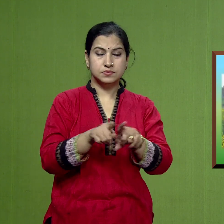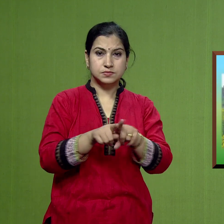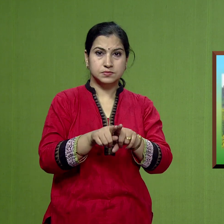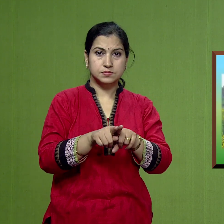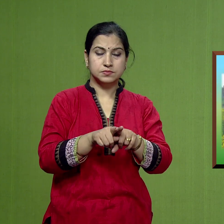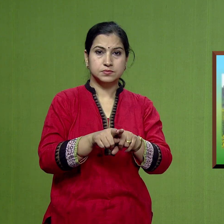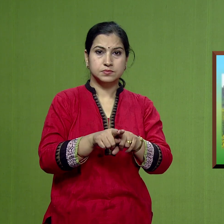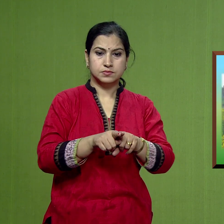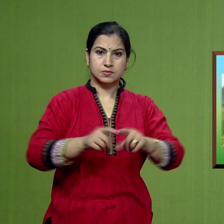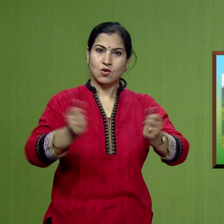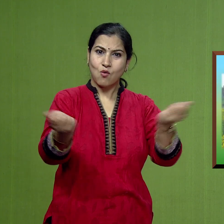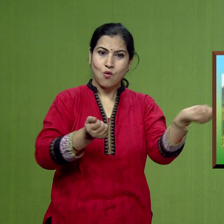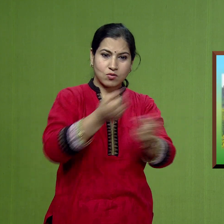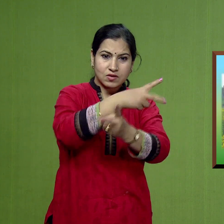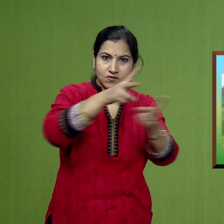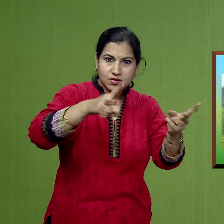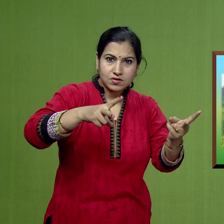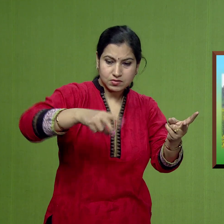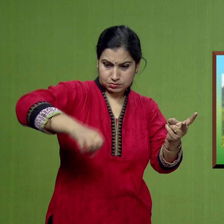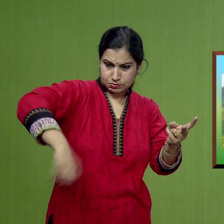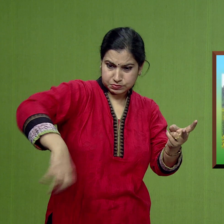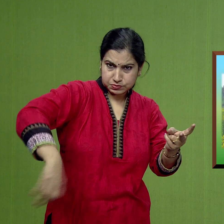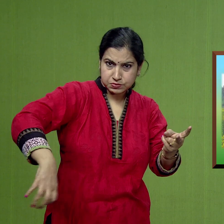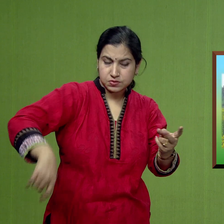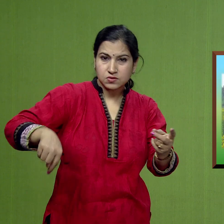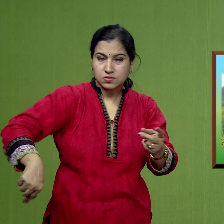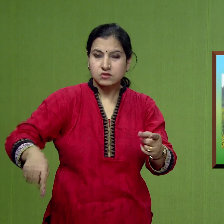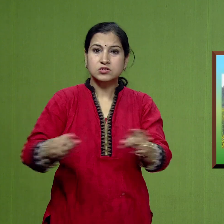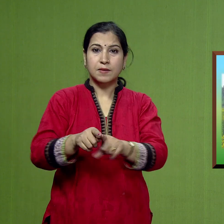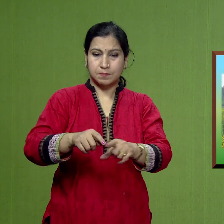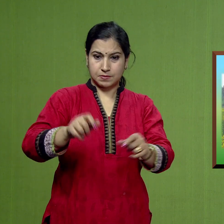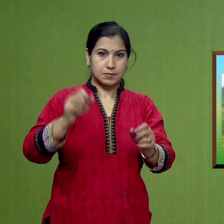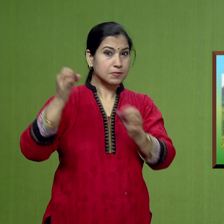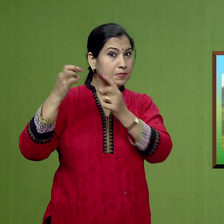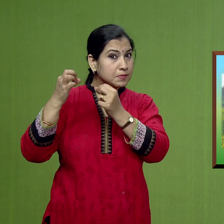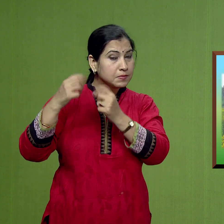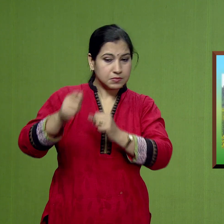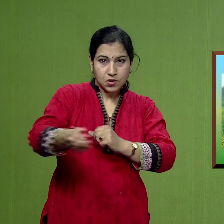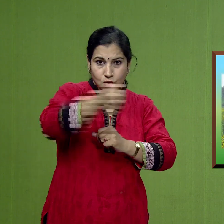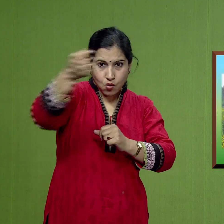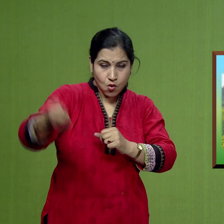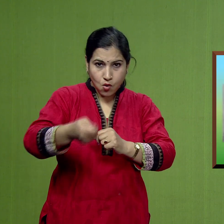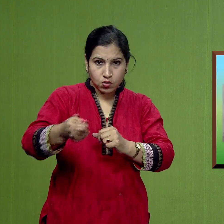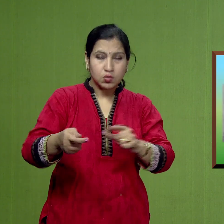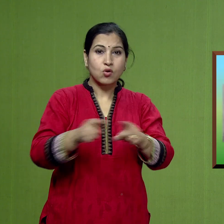Exhaust from automobiles, bursting of crackers, smoke